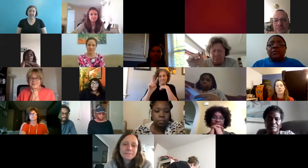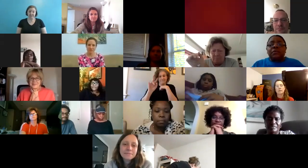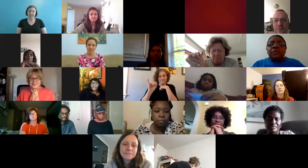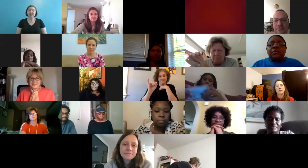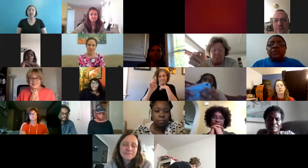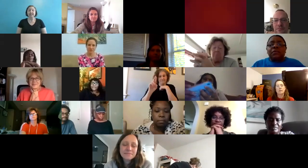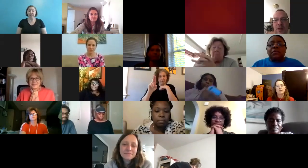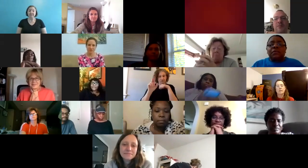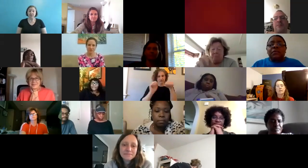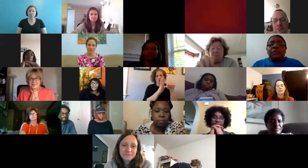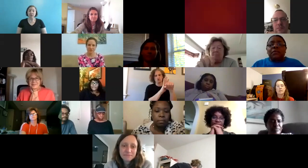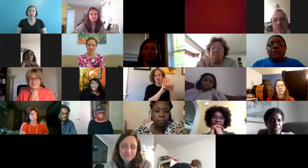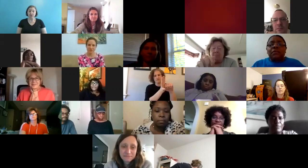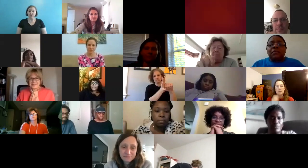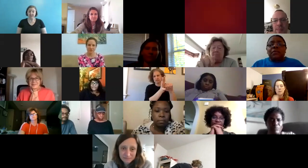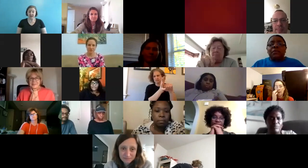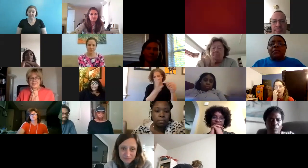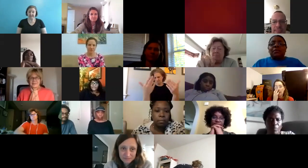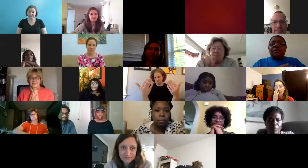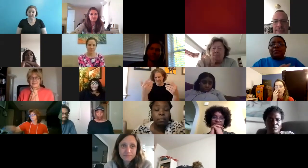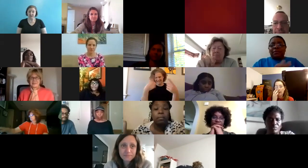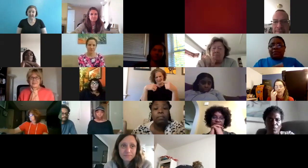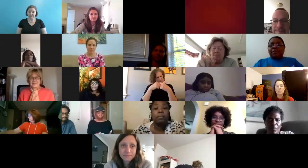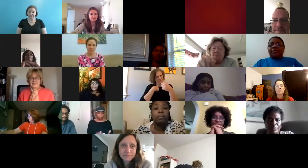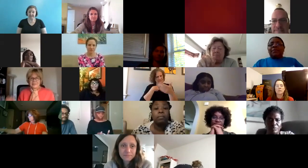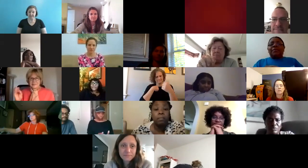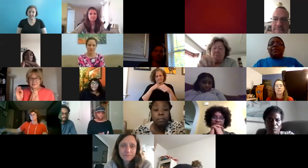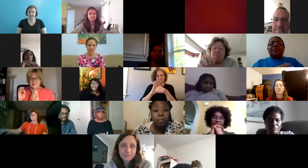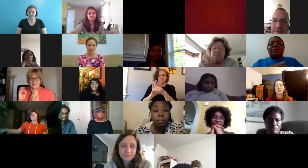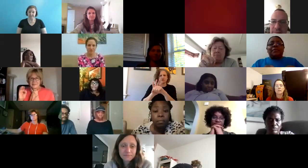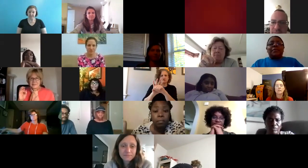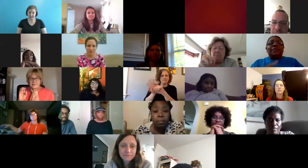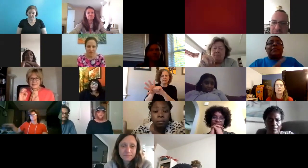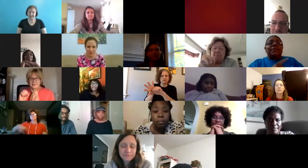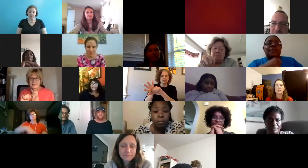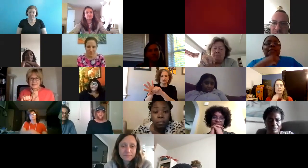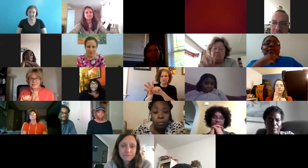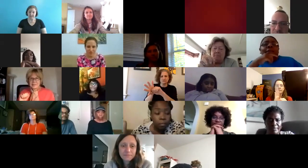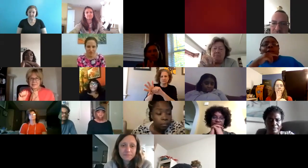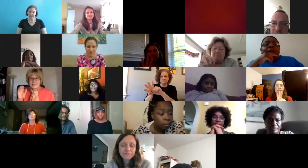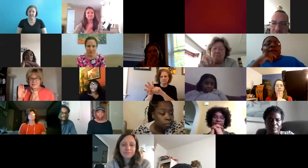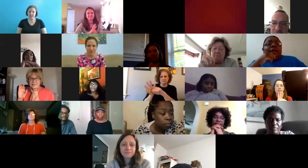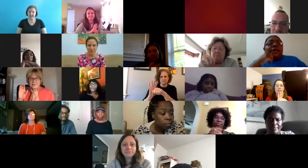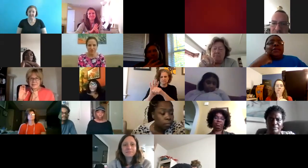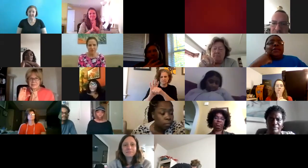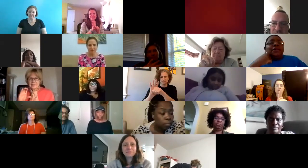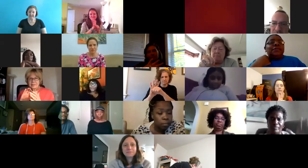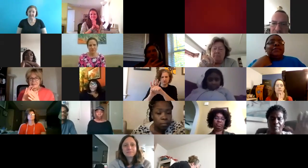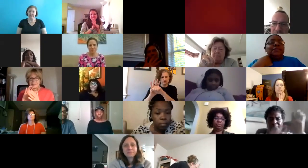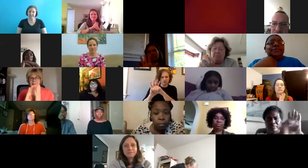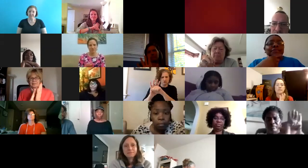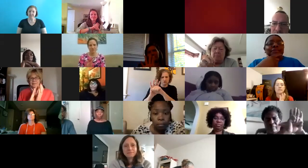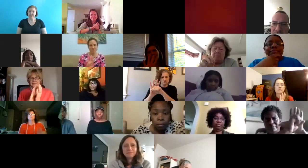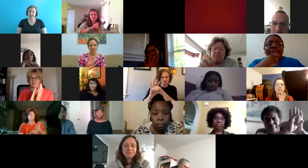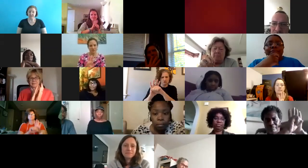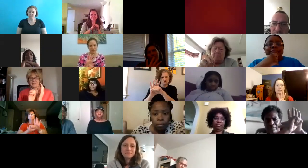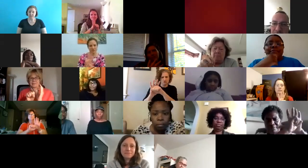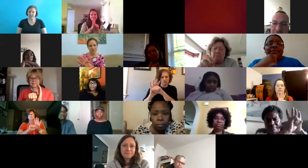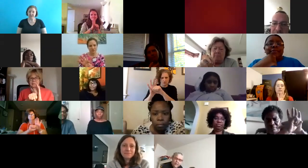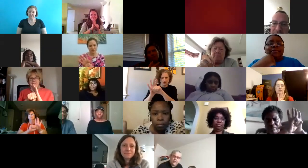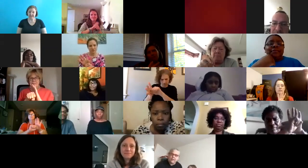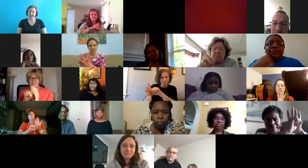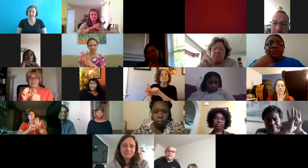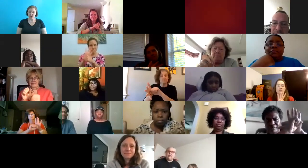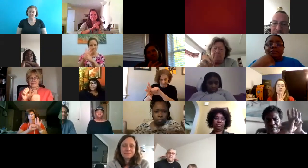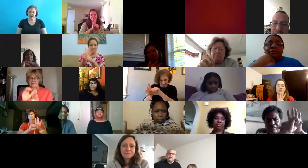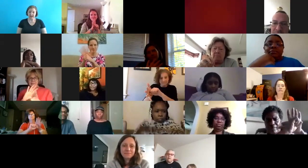vocabulary. So the sign for coronavirus looks like this, and sign with me, looks like this. Your fist and